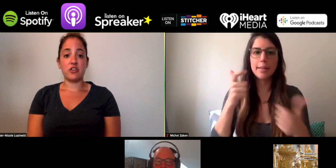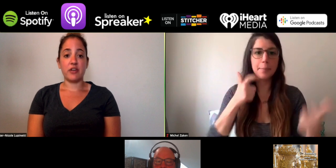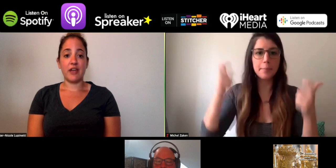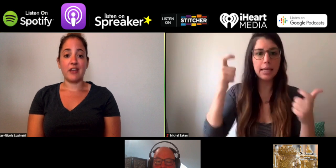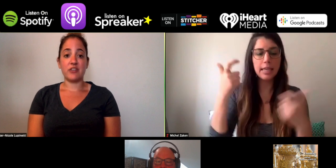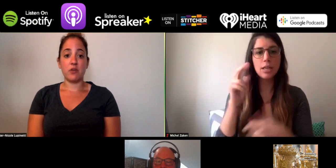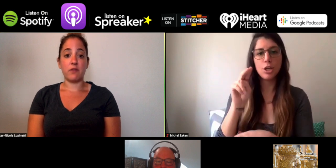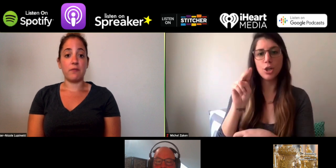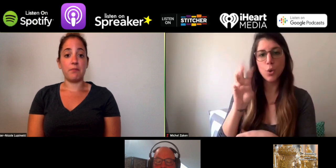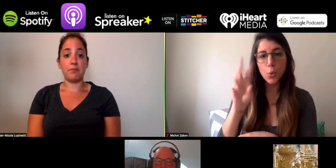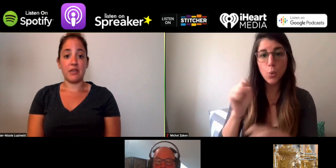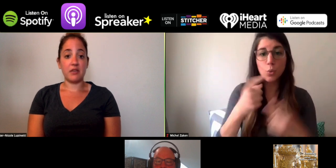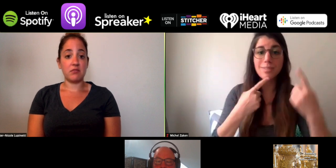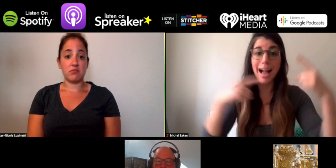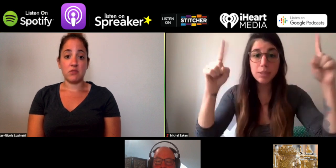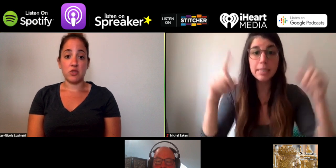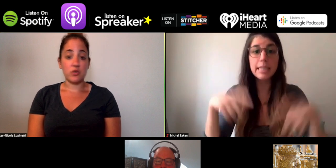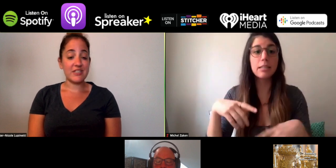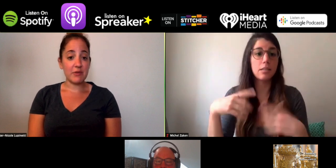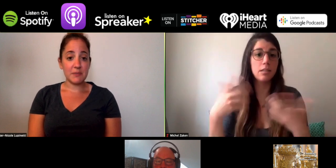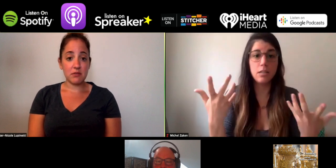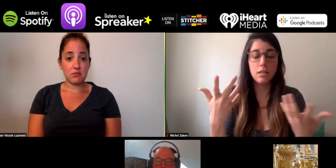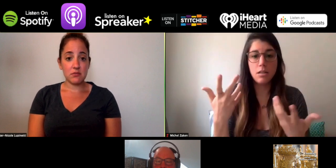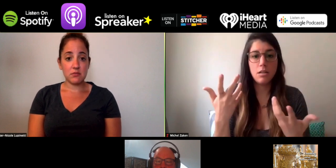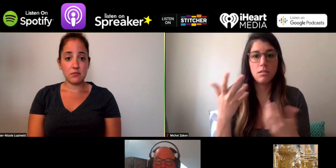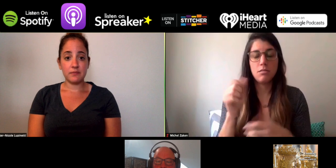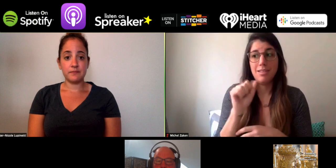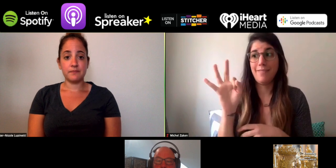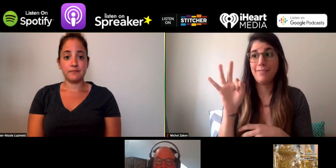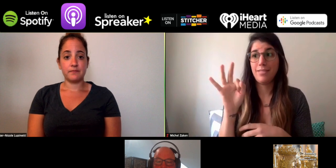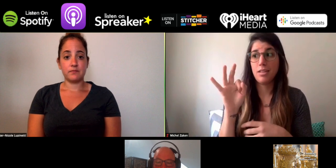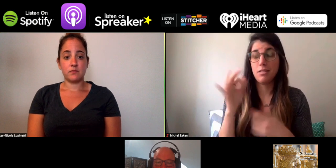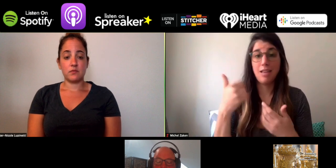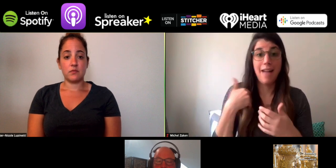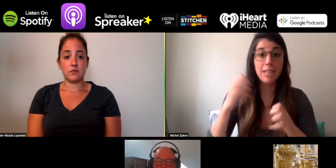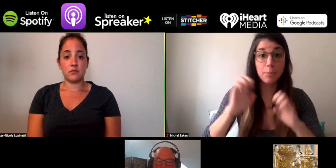especially during any sort of big news announcement.